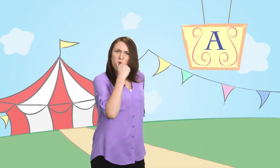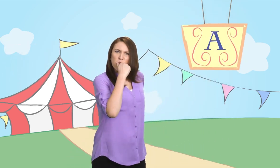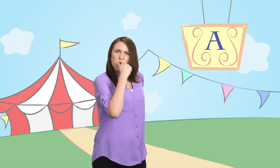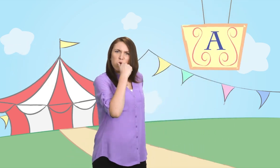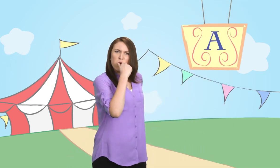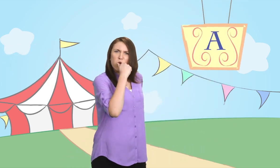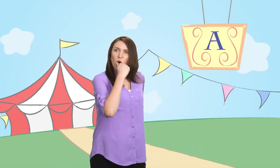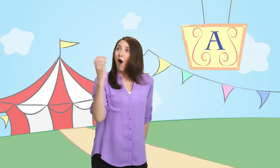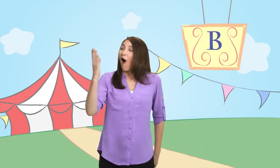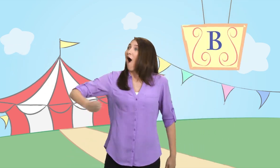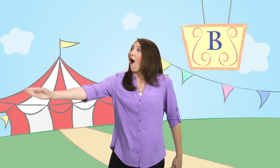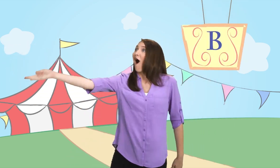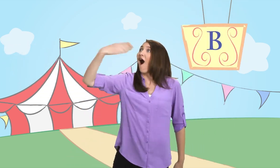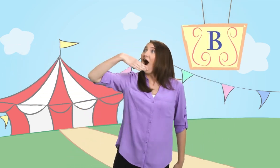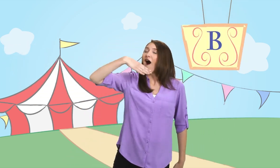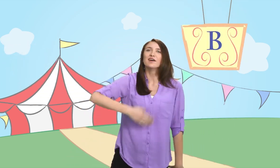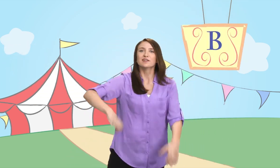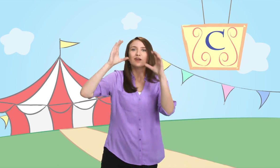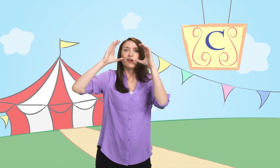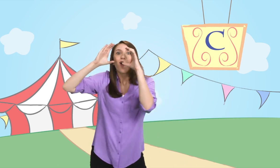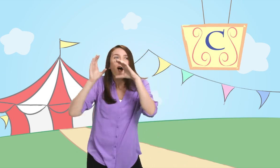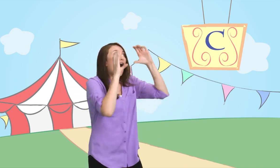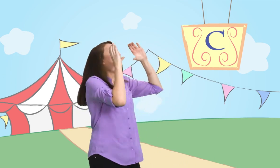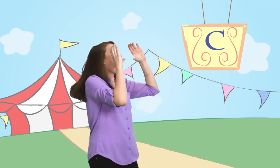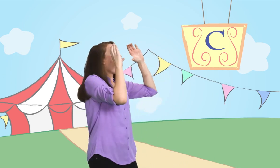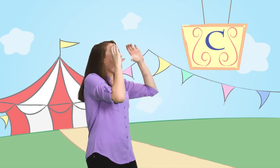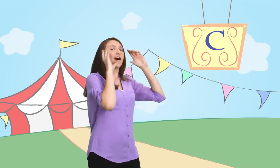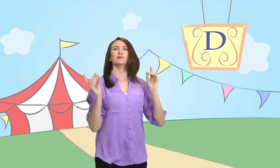A whistle! Come on! Look over here.